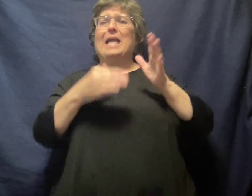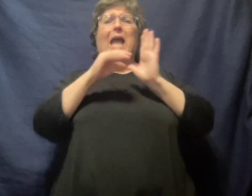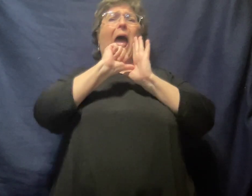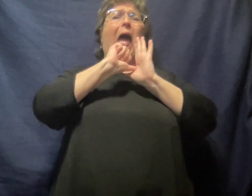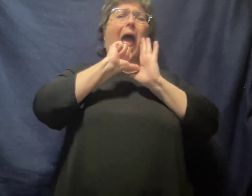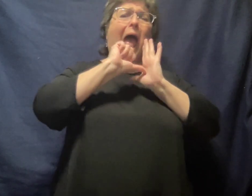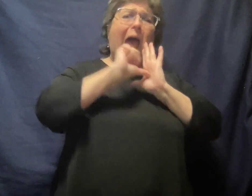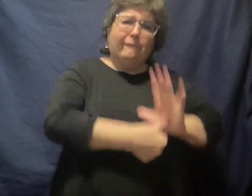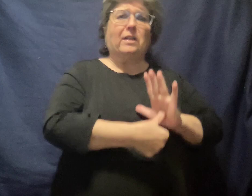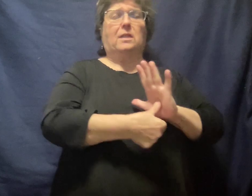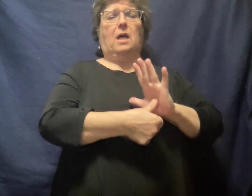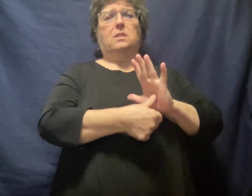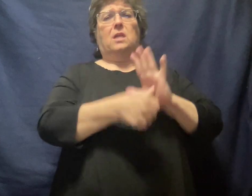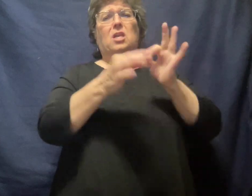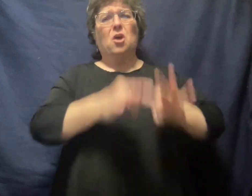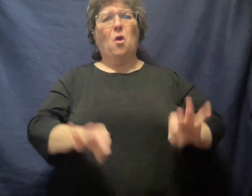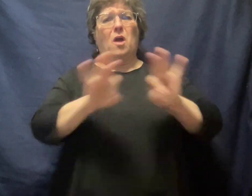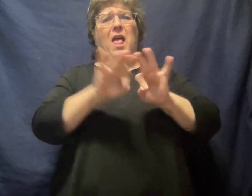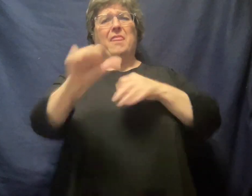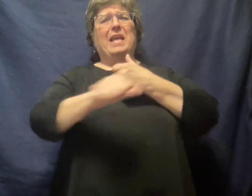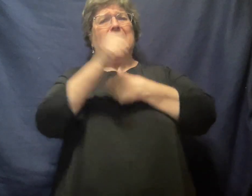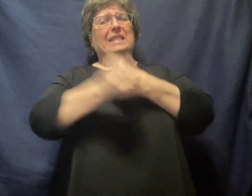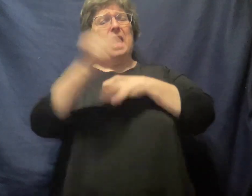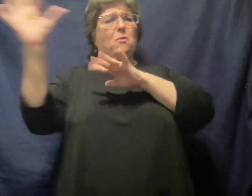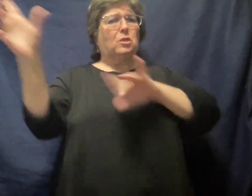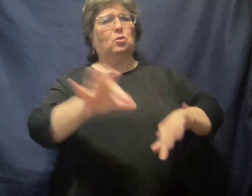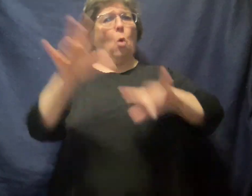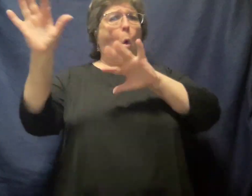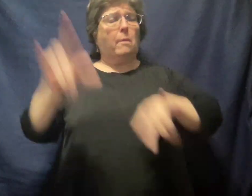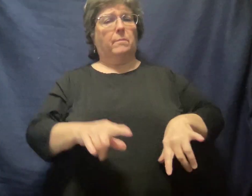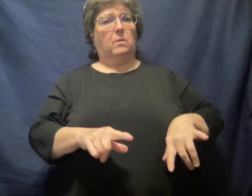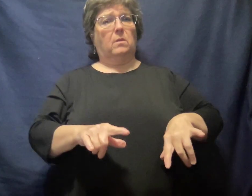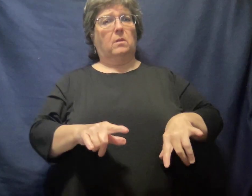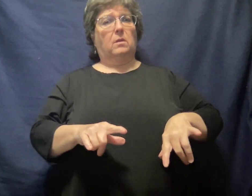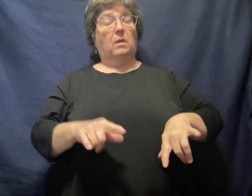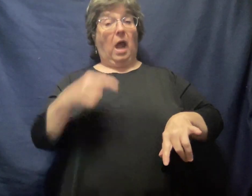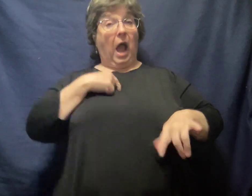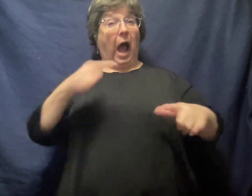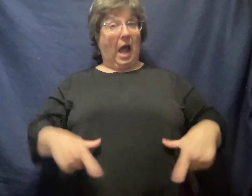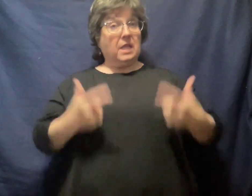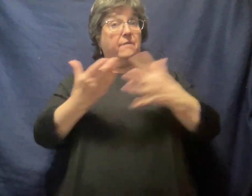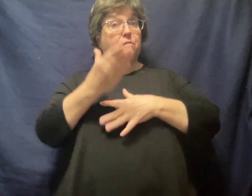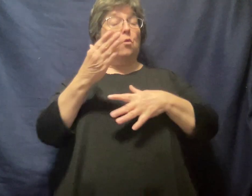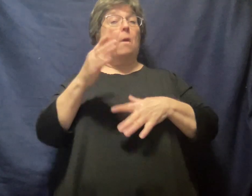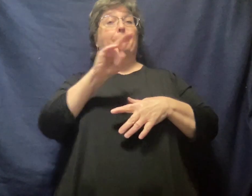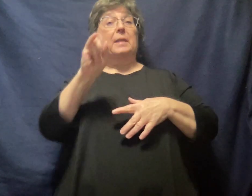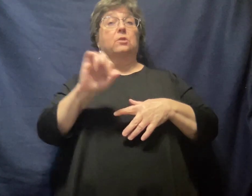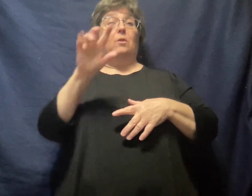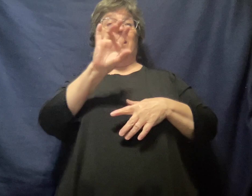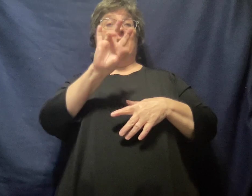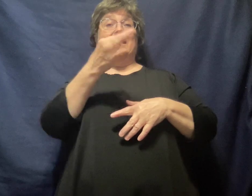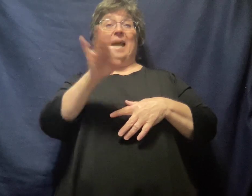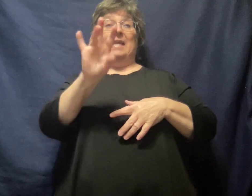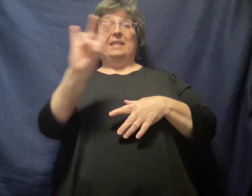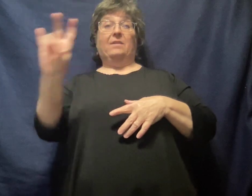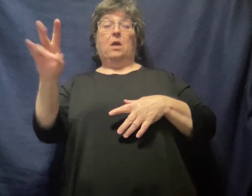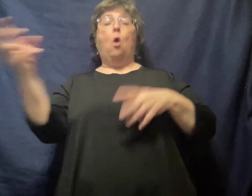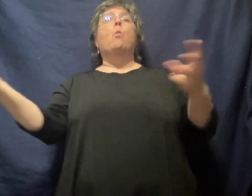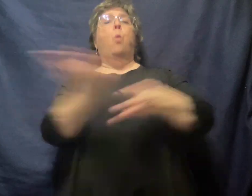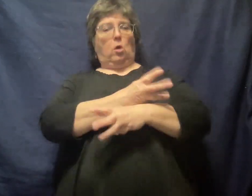the urgency. This is a dangerous storm. I lived through the blizzard of '77. This is worse.